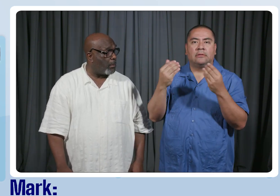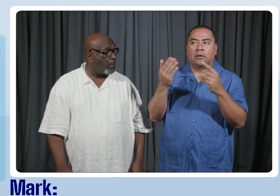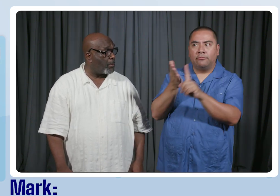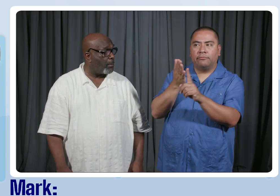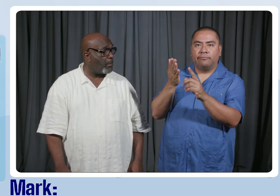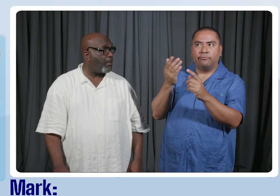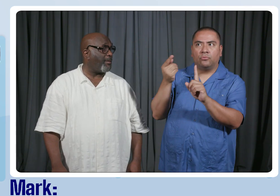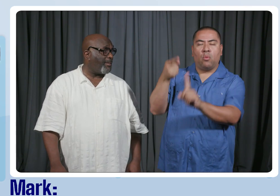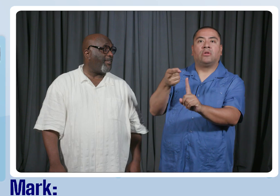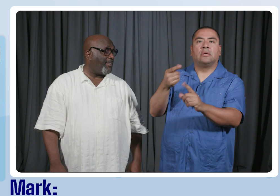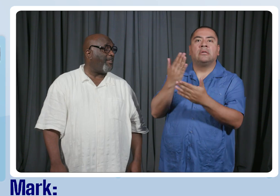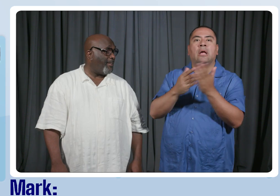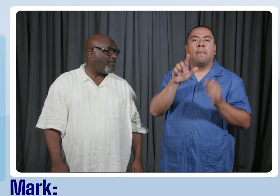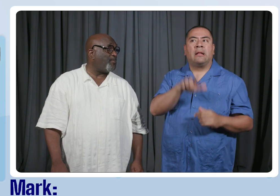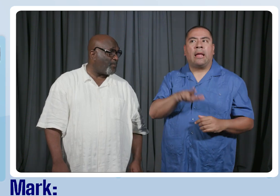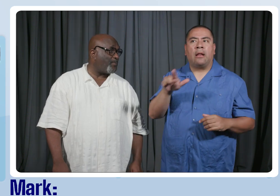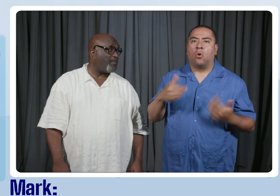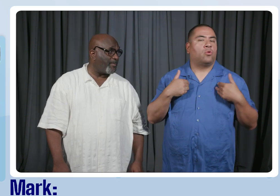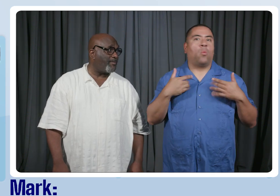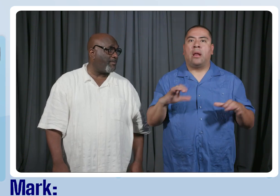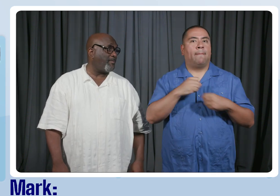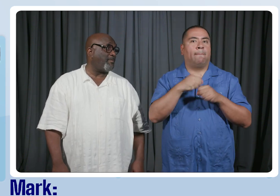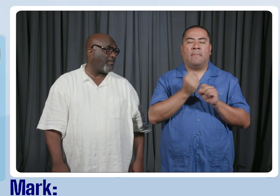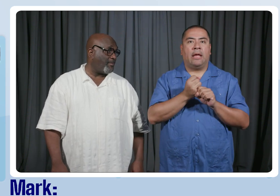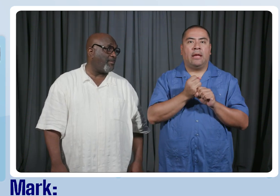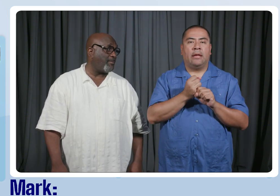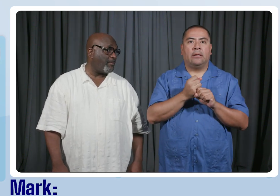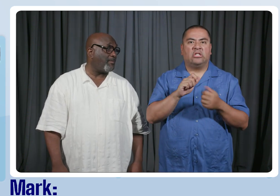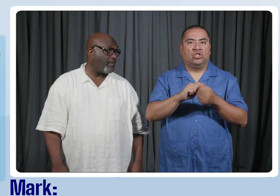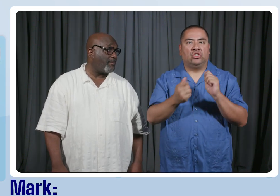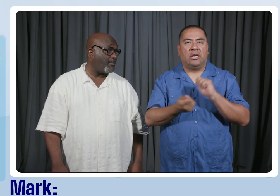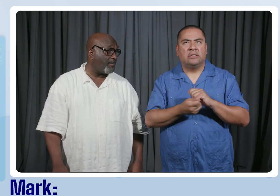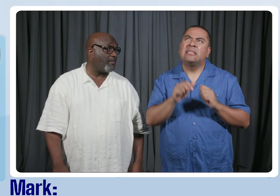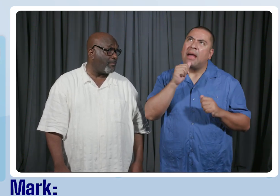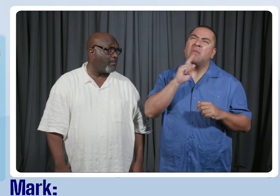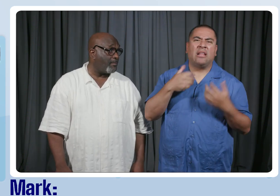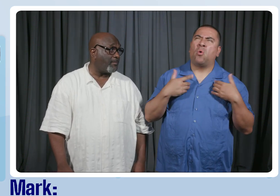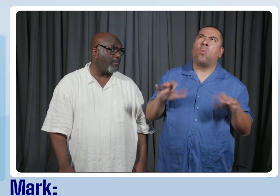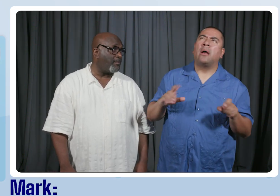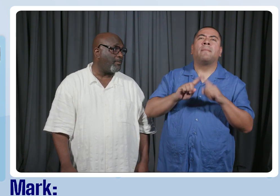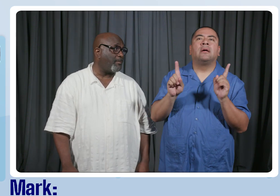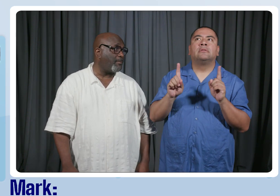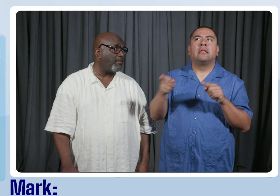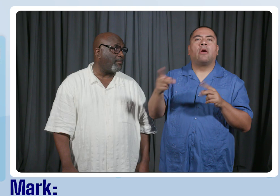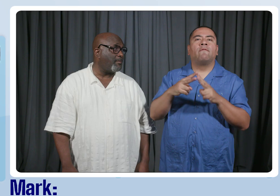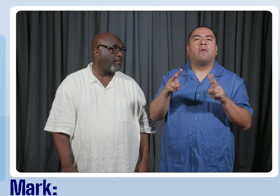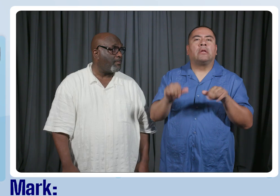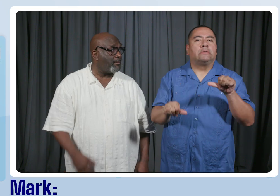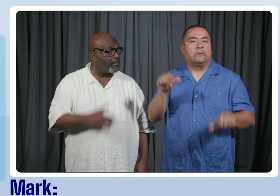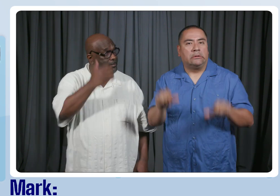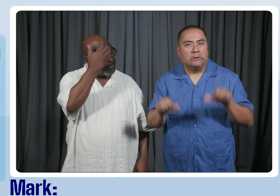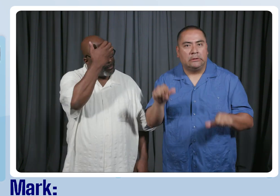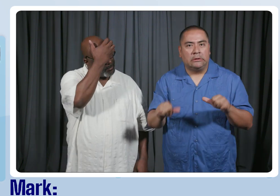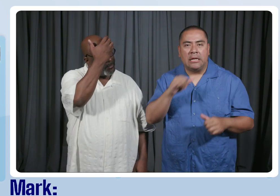because some landlords are anti making those changes or just not anti making the changes. They're just